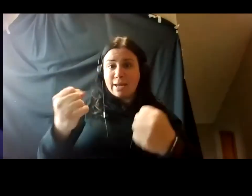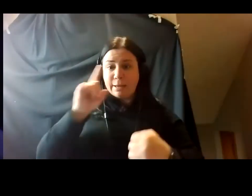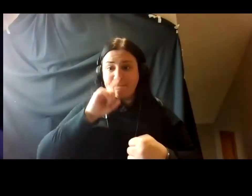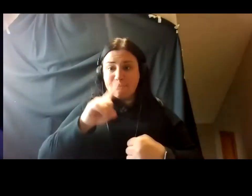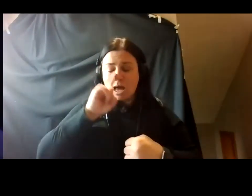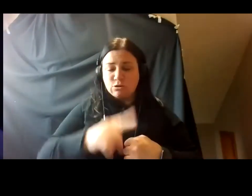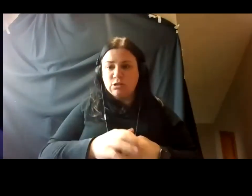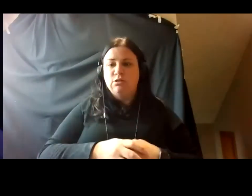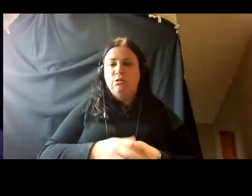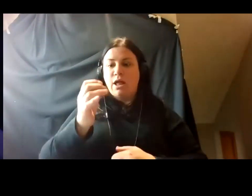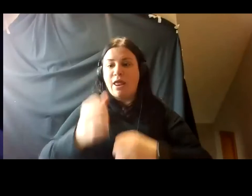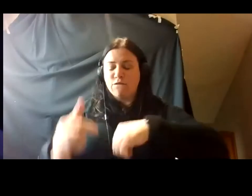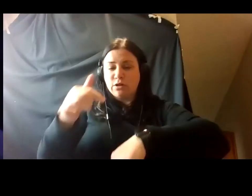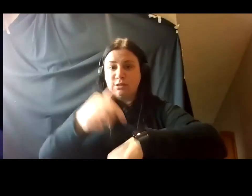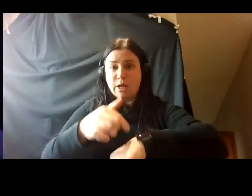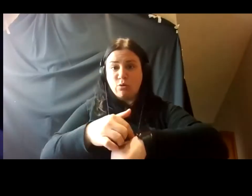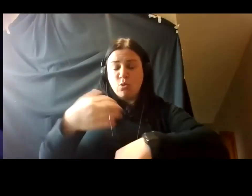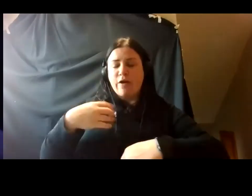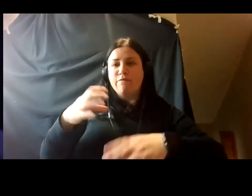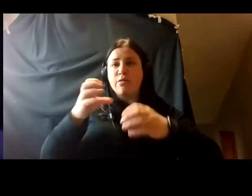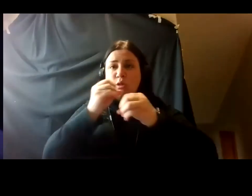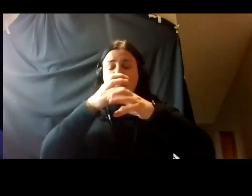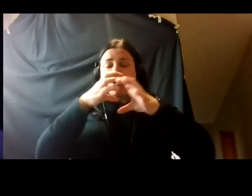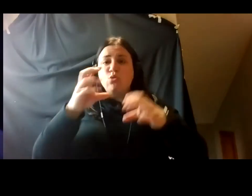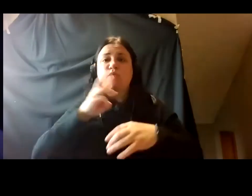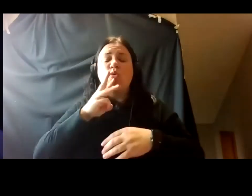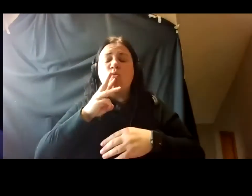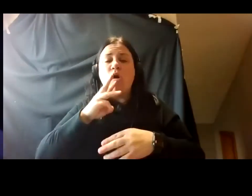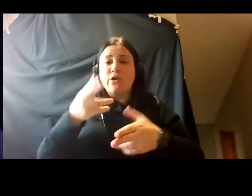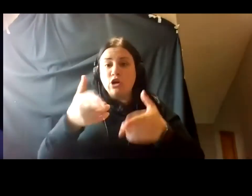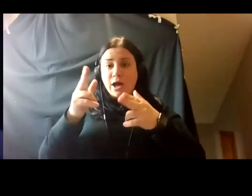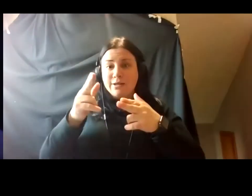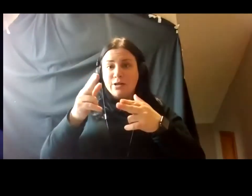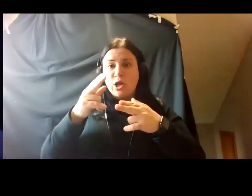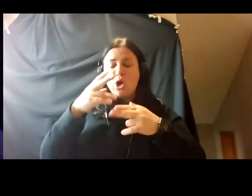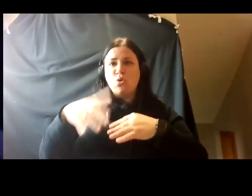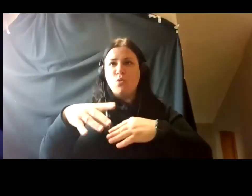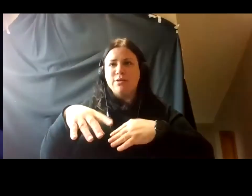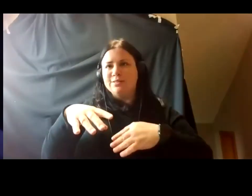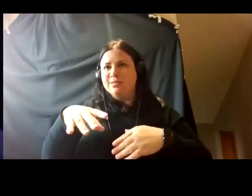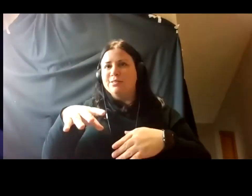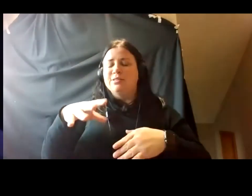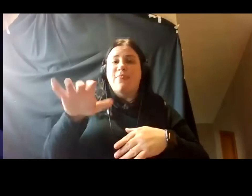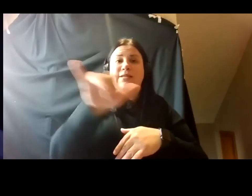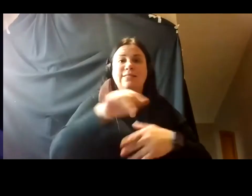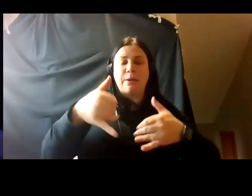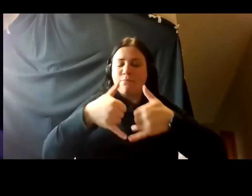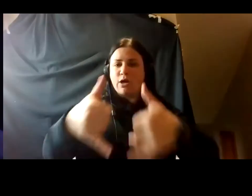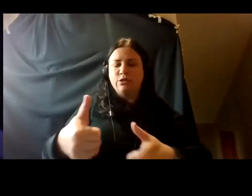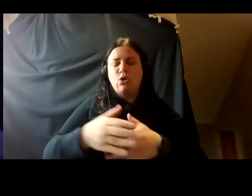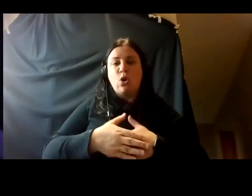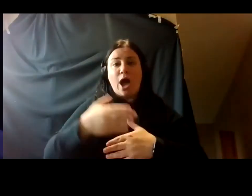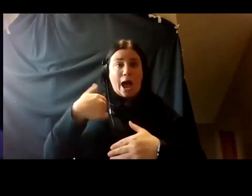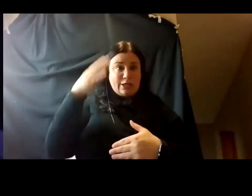right? And every time you had the balloon with the water gun, maybe it was a dinosaur. Every game had their prize. I didn't know they just throw random prizes back